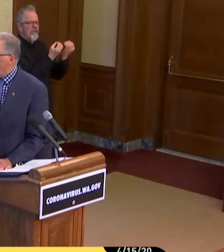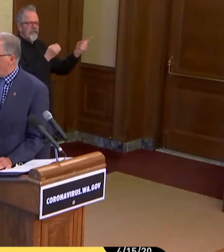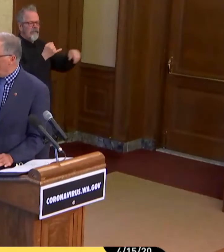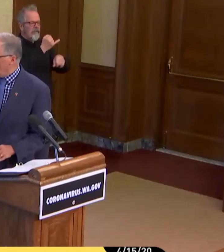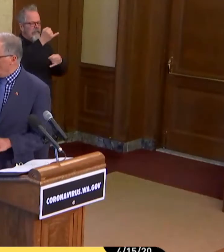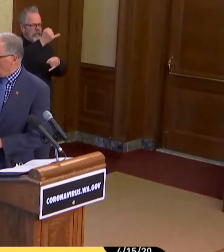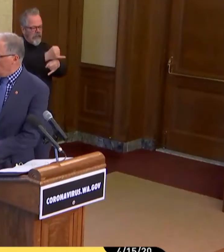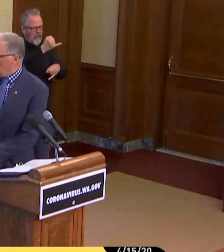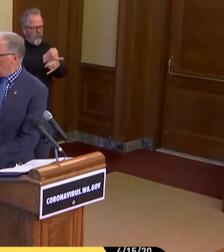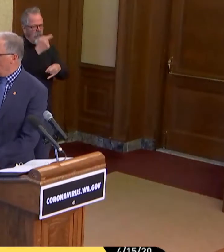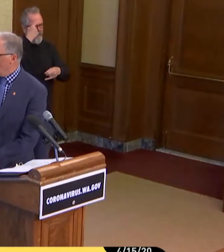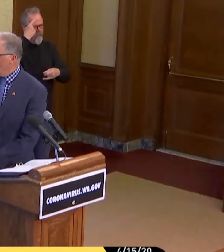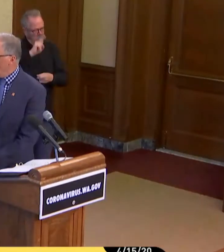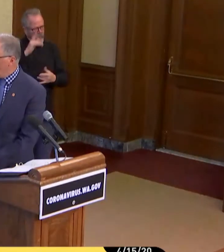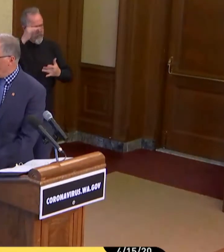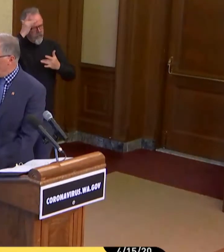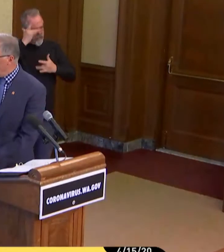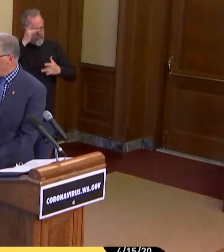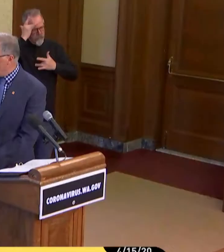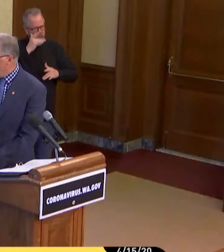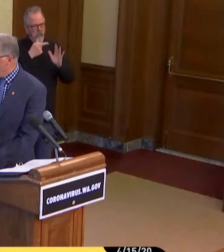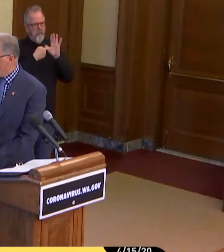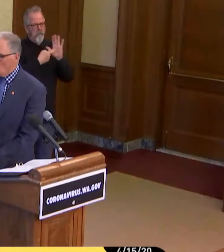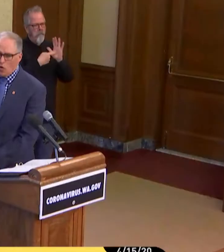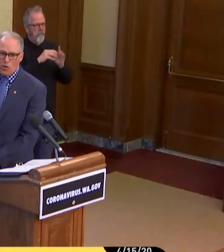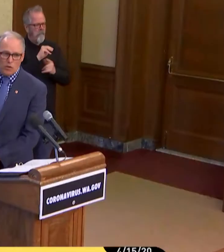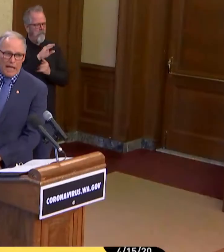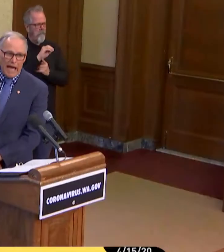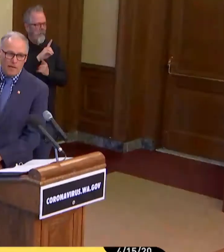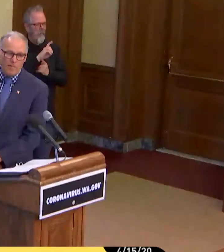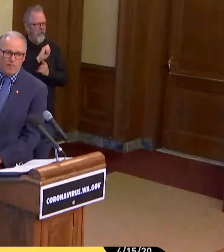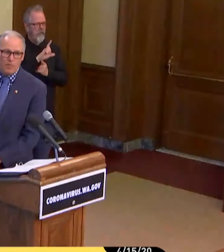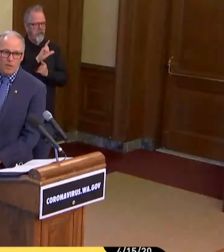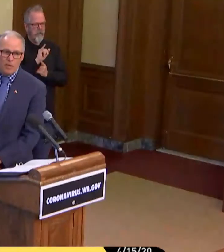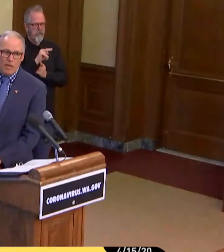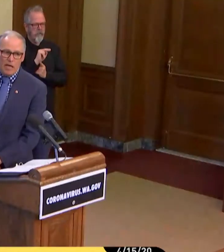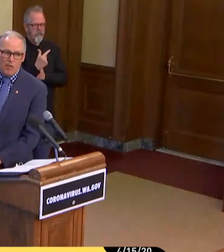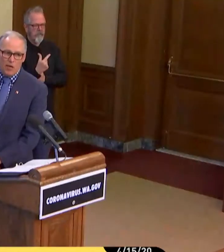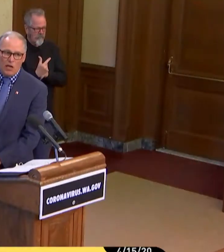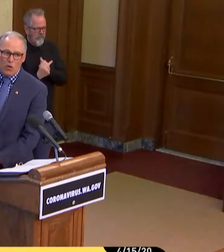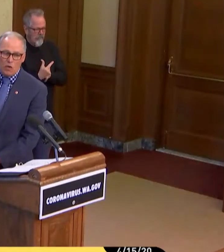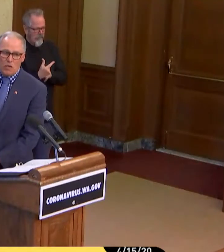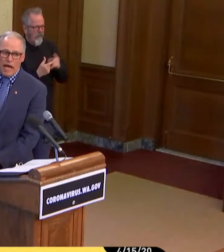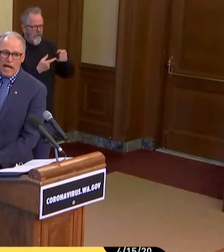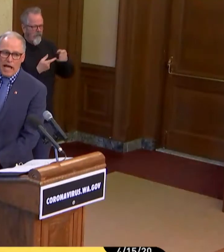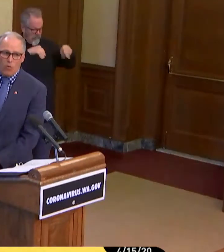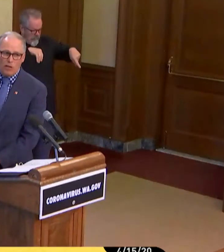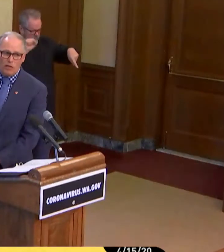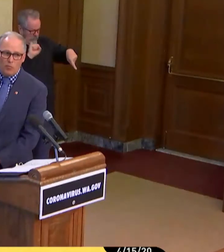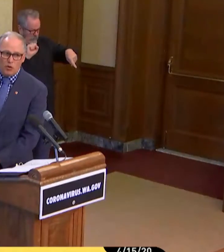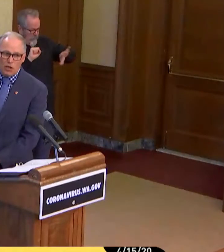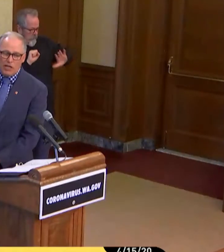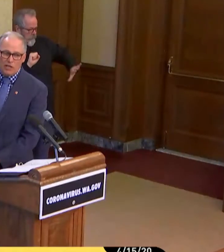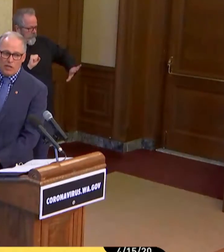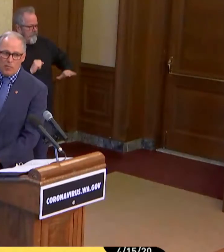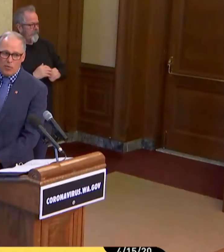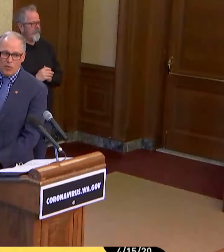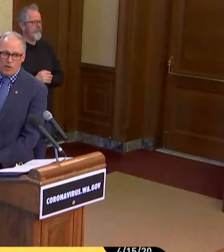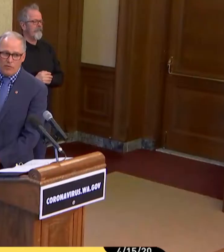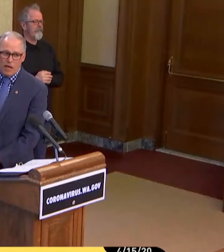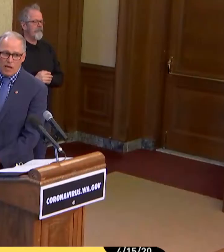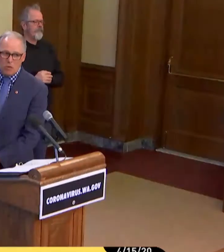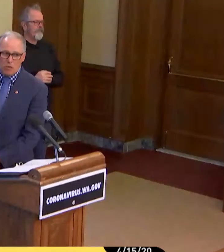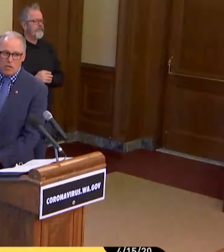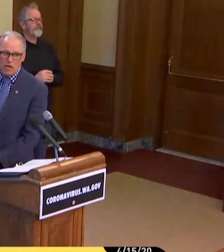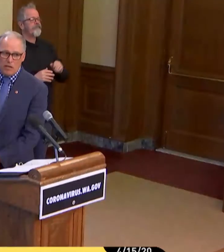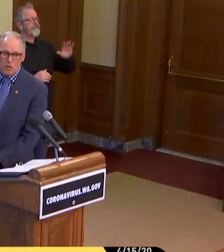Seattle. This basically takes some historical data and then looks at what the projected number